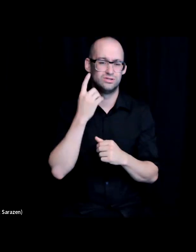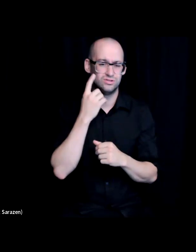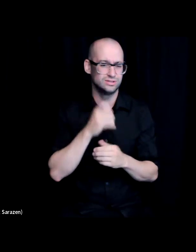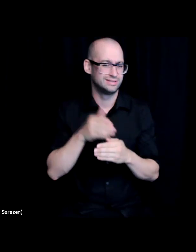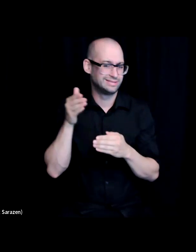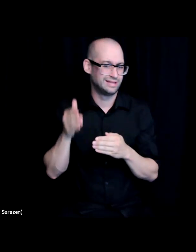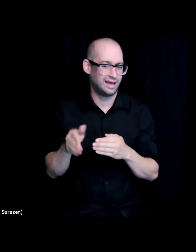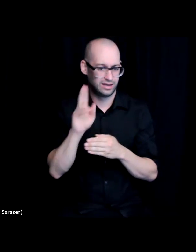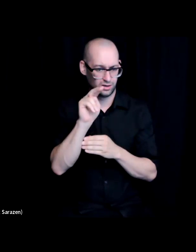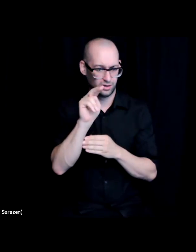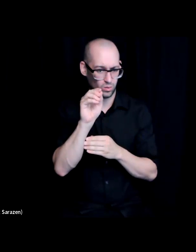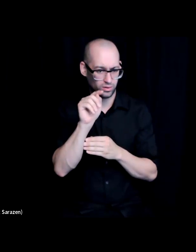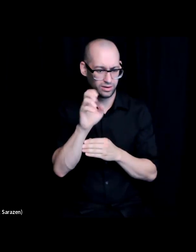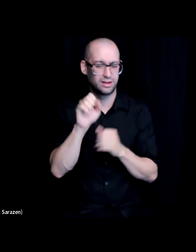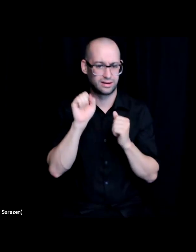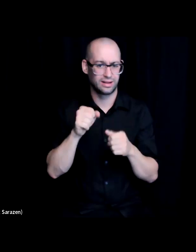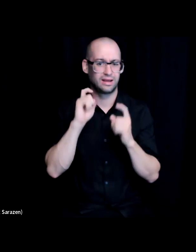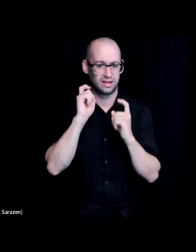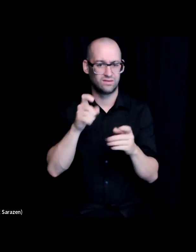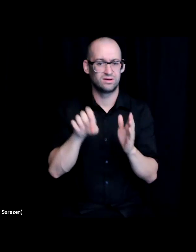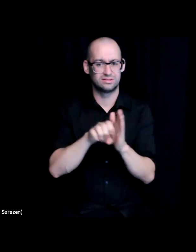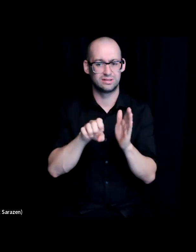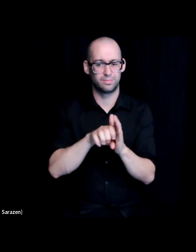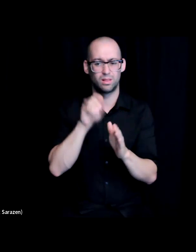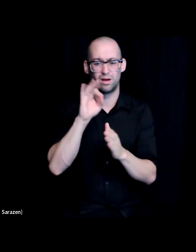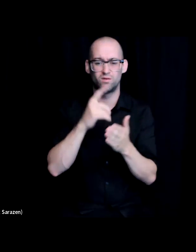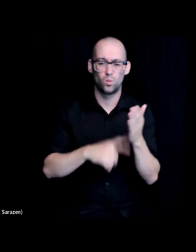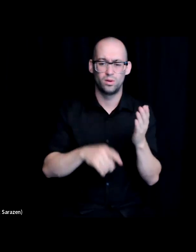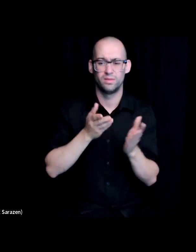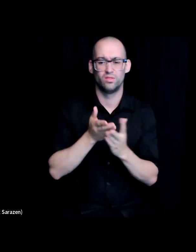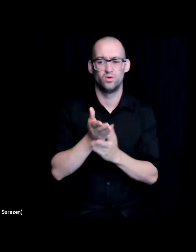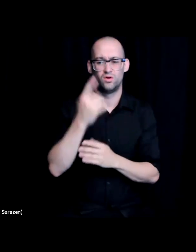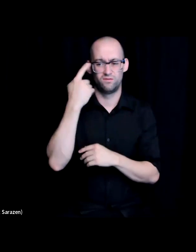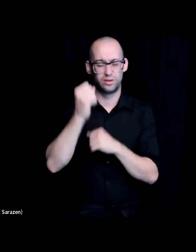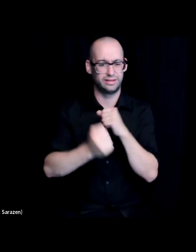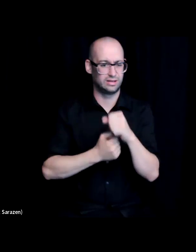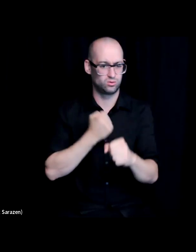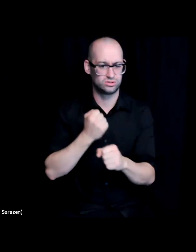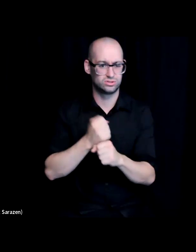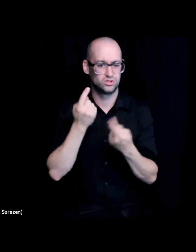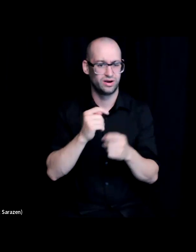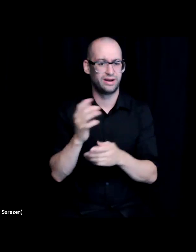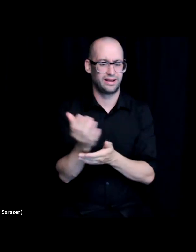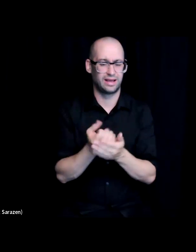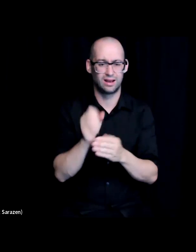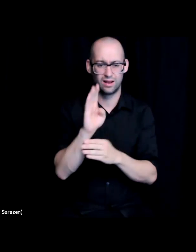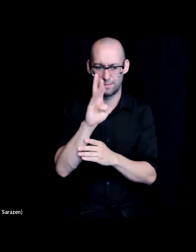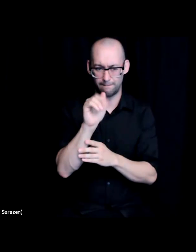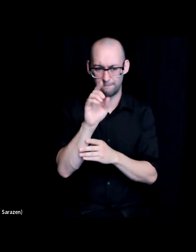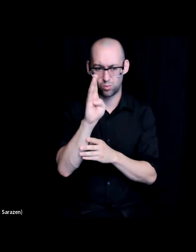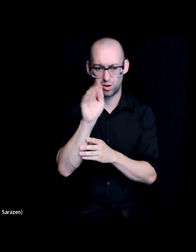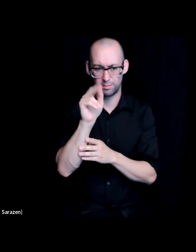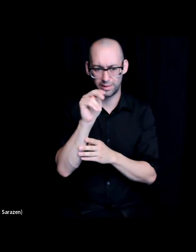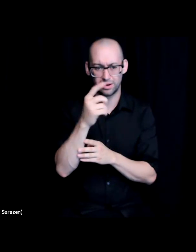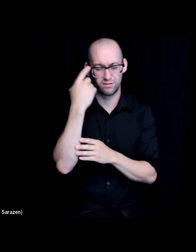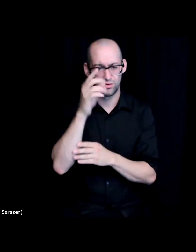note, I can give you a little example of what we've been through over the years in trying to secure broadband on farm. We